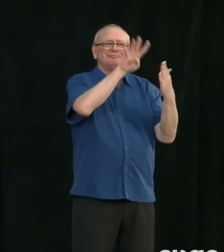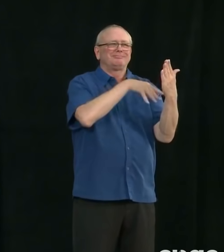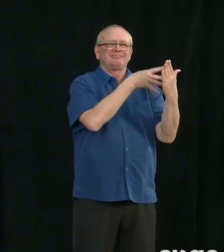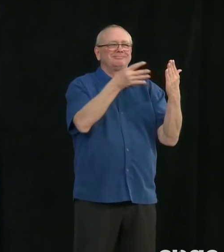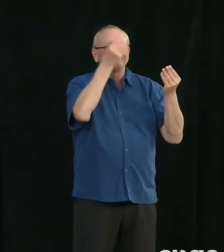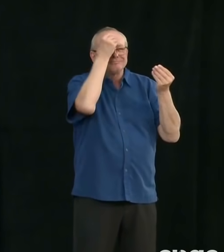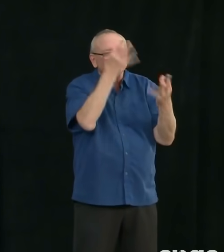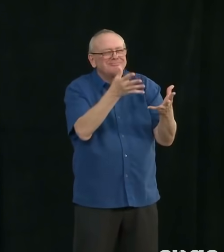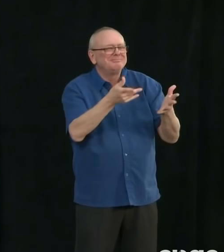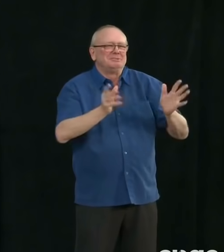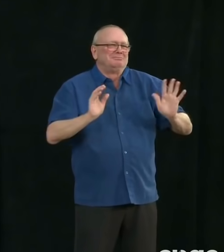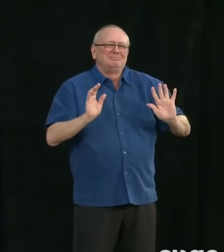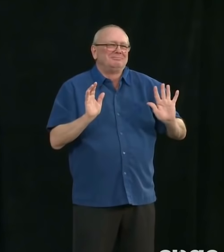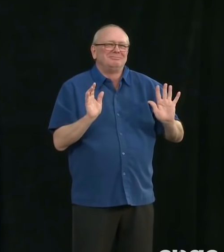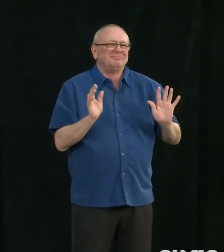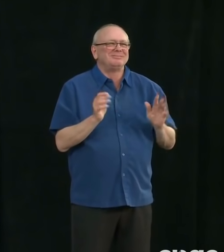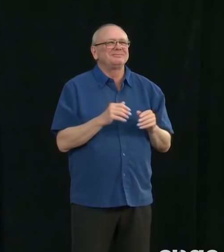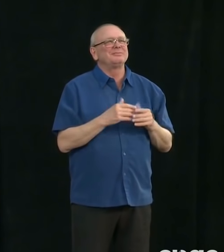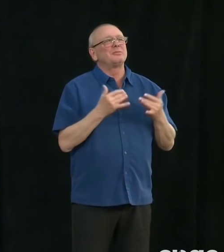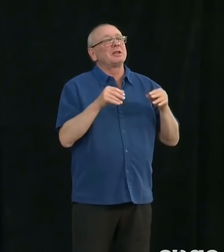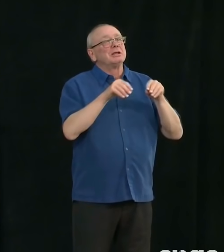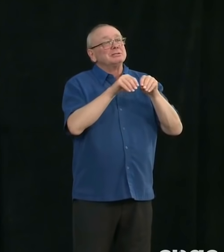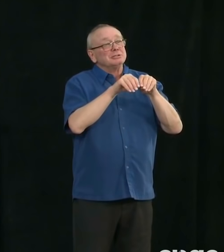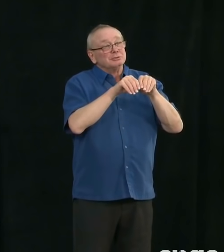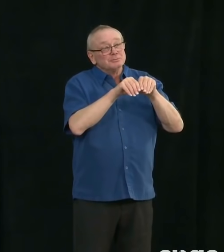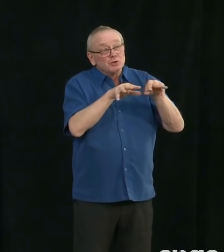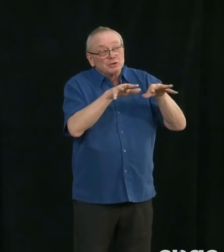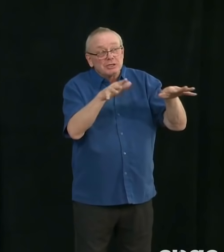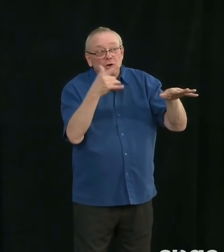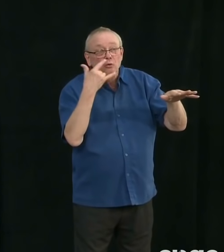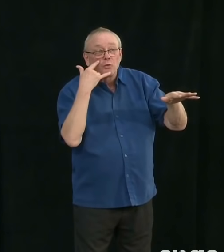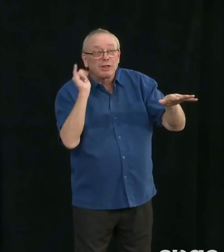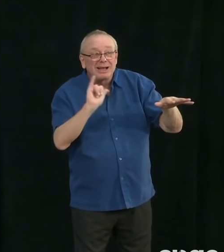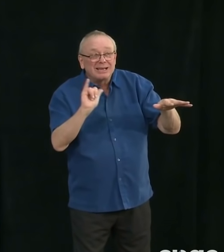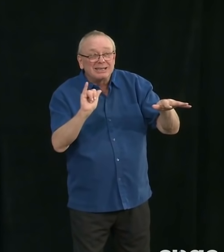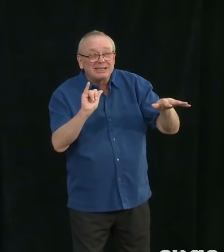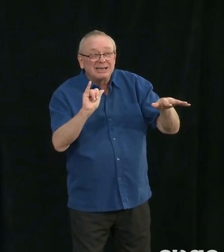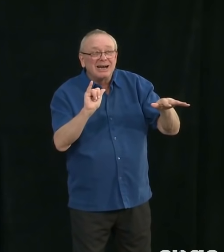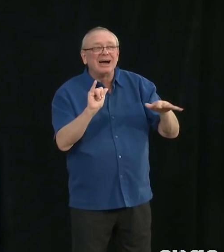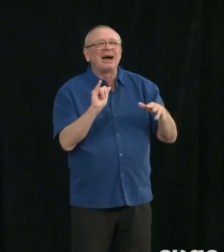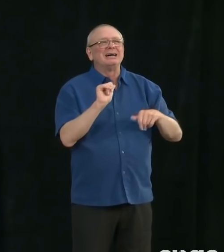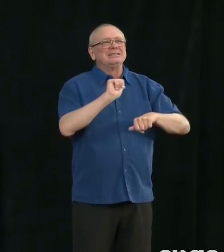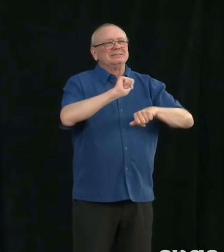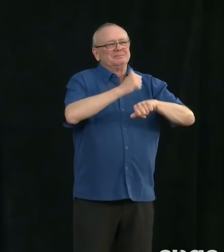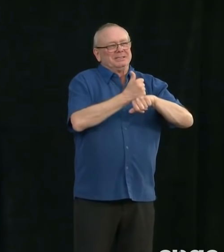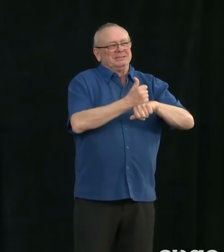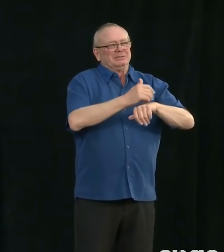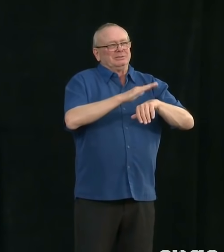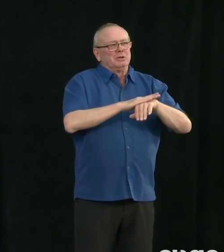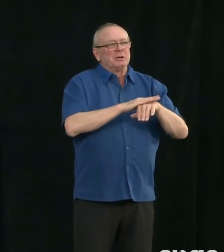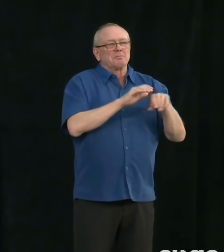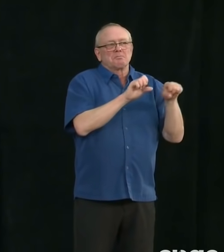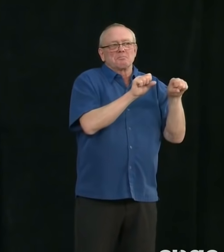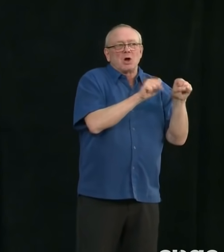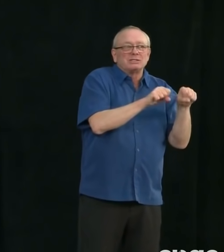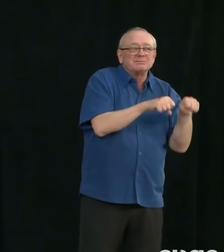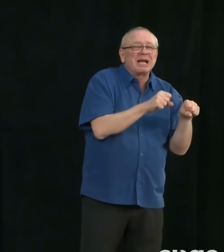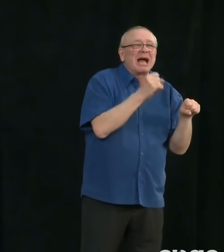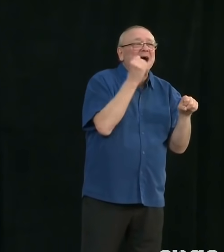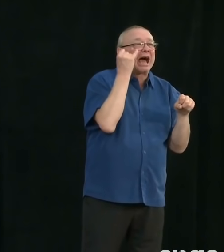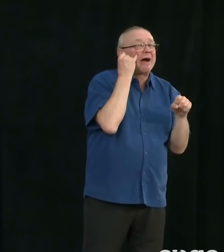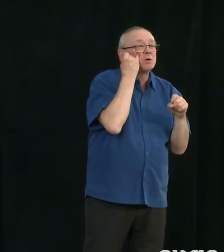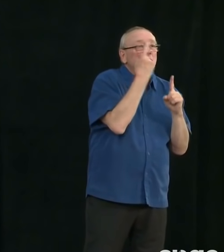virus spread would behave if we collectively were changing our behavior significantly so that each person who